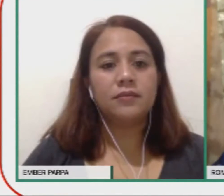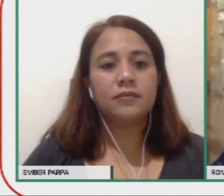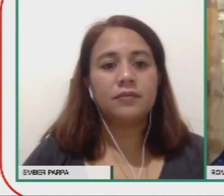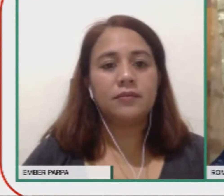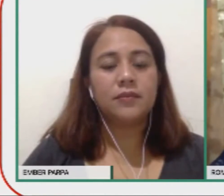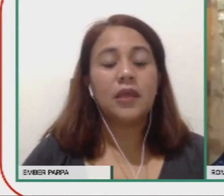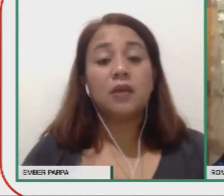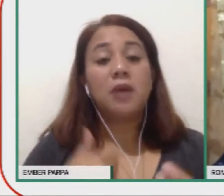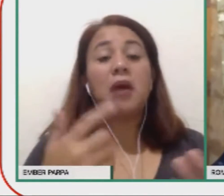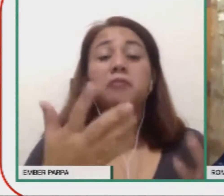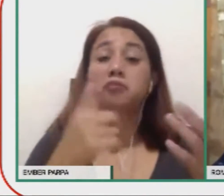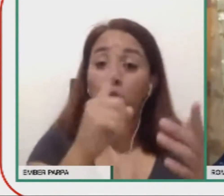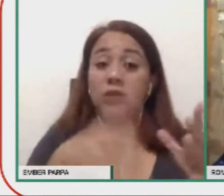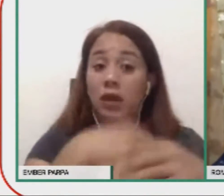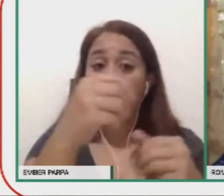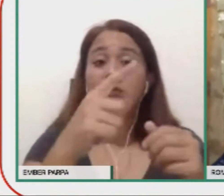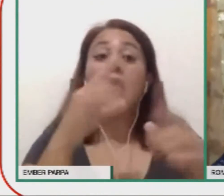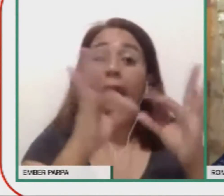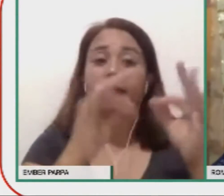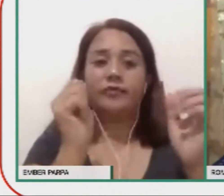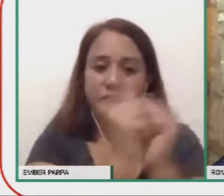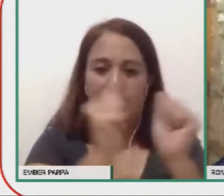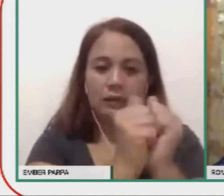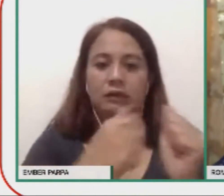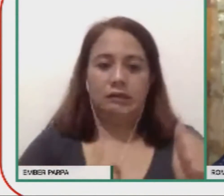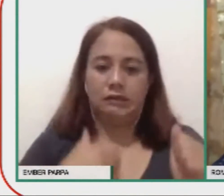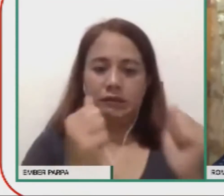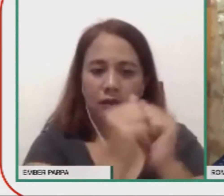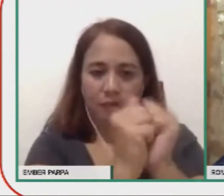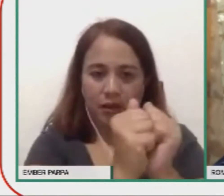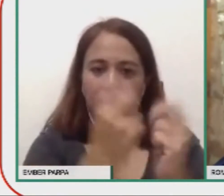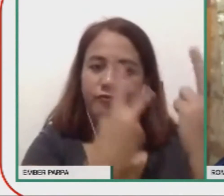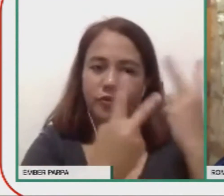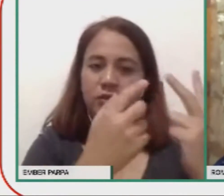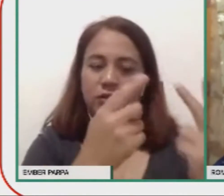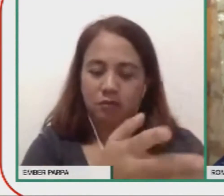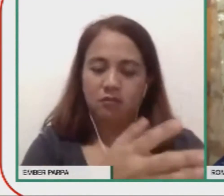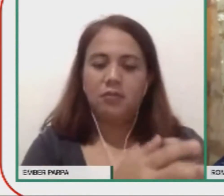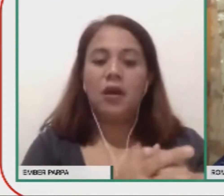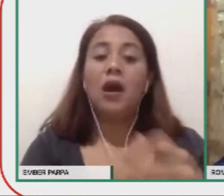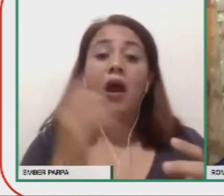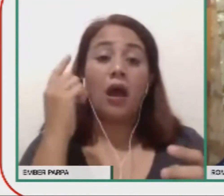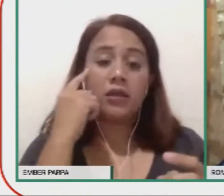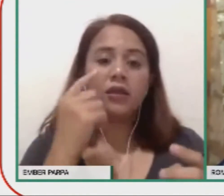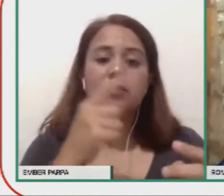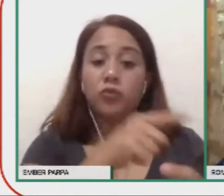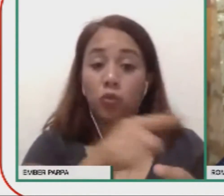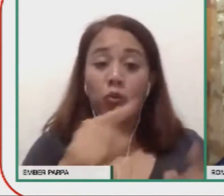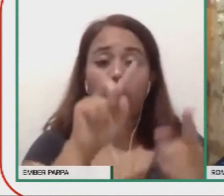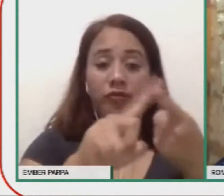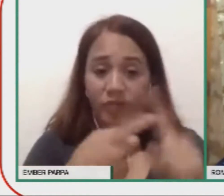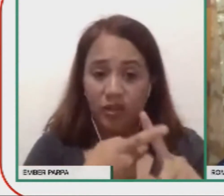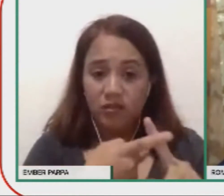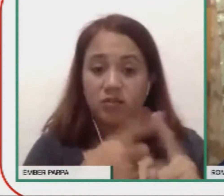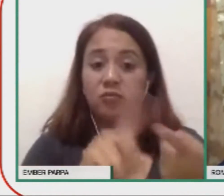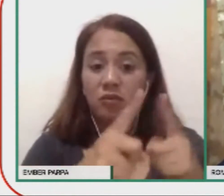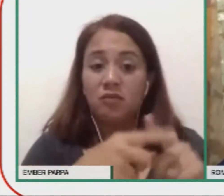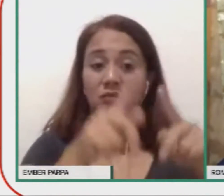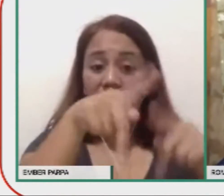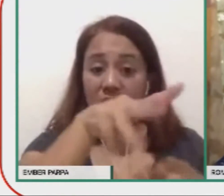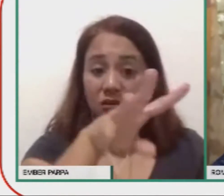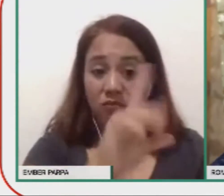am when I visit him. So maybe to all friends of